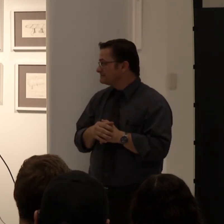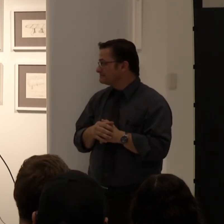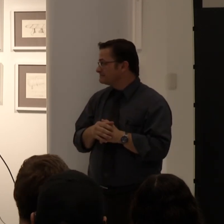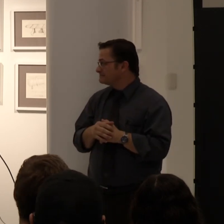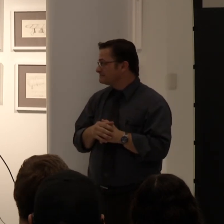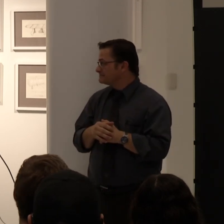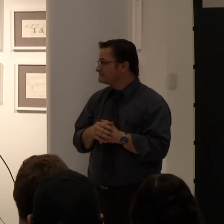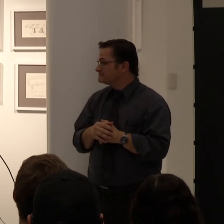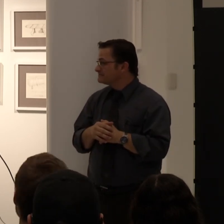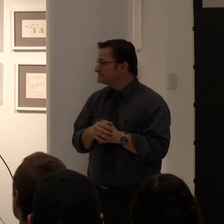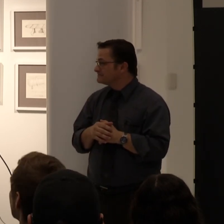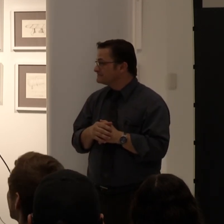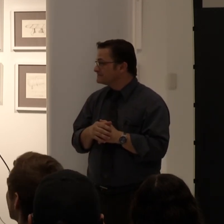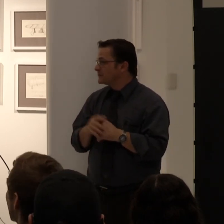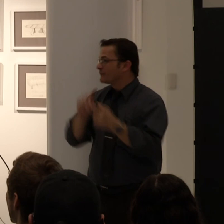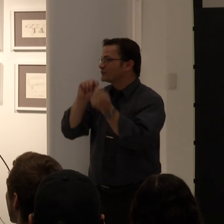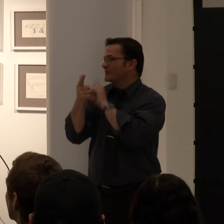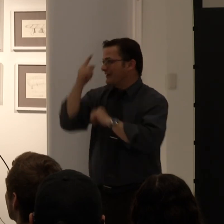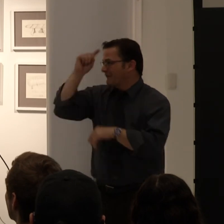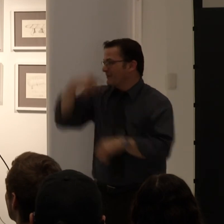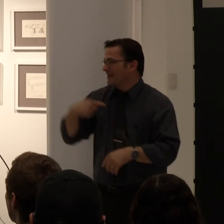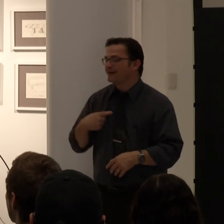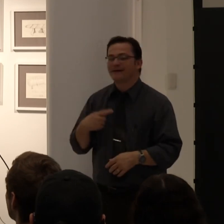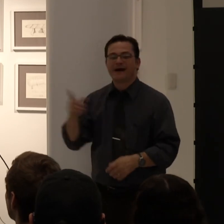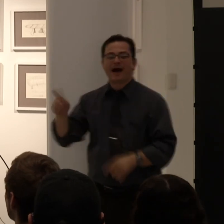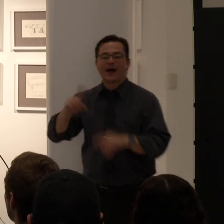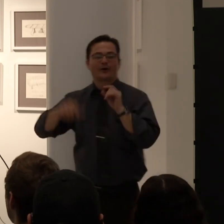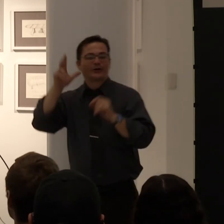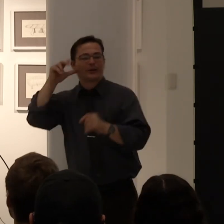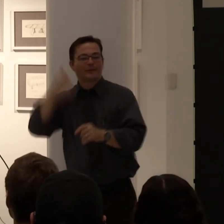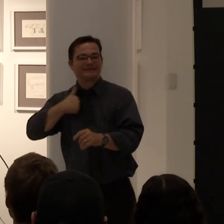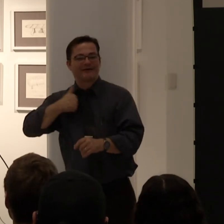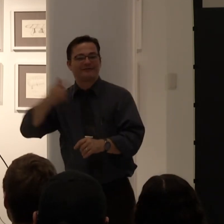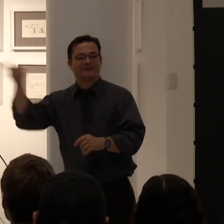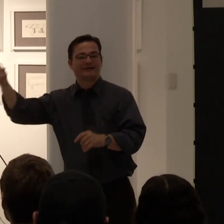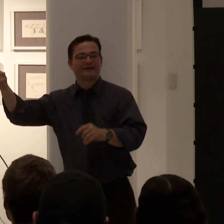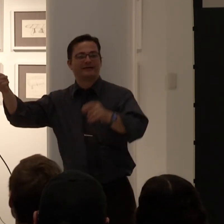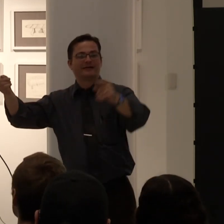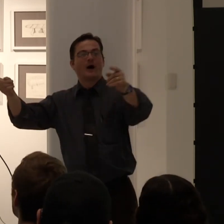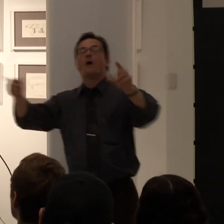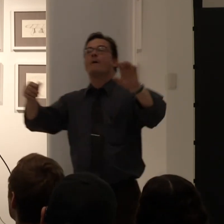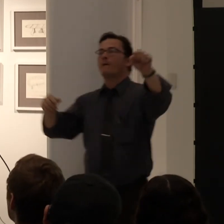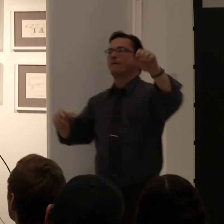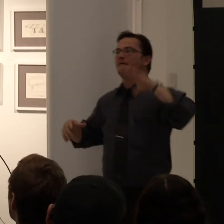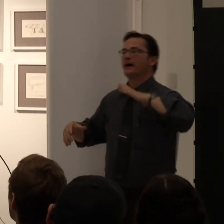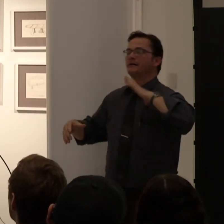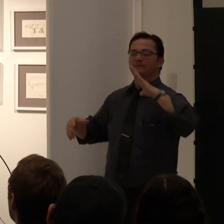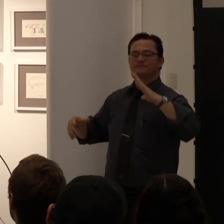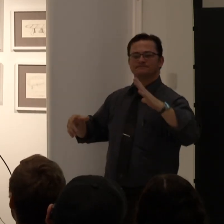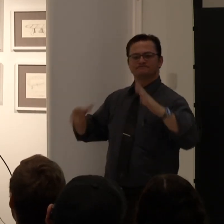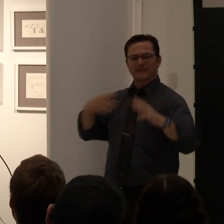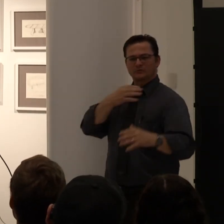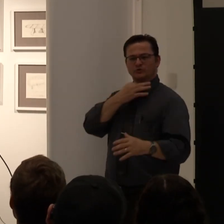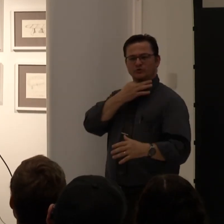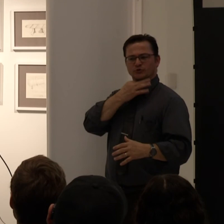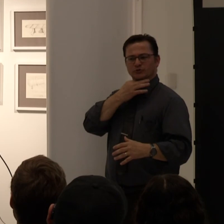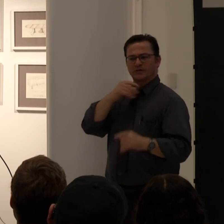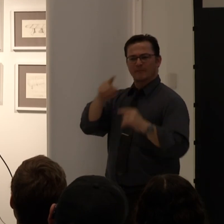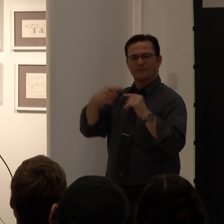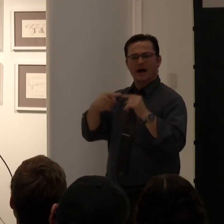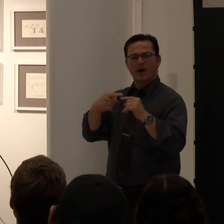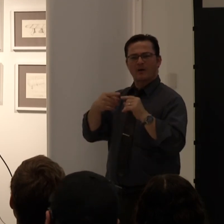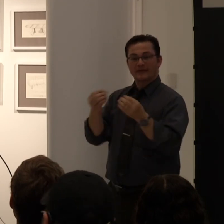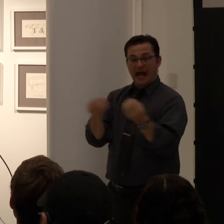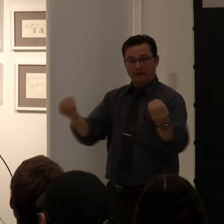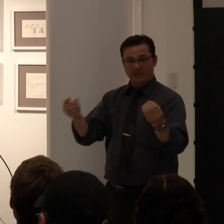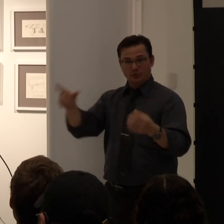or creating? Josh, you have to translate for me. I couldn't hear it myself. Could you say it a little bit louder? Oh, yeah. I'm just curious about the objects that you